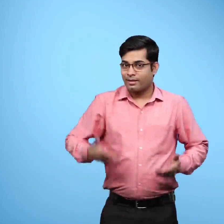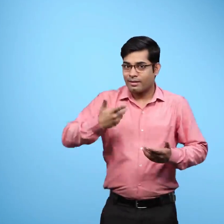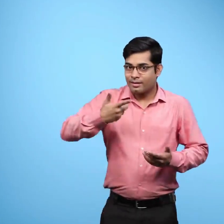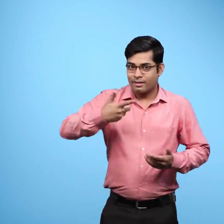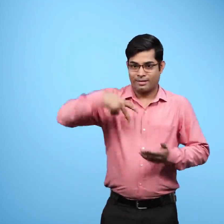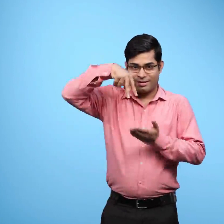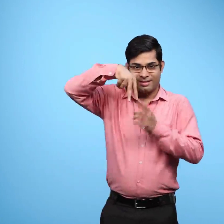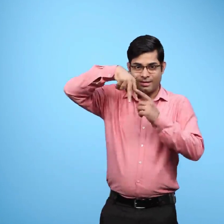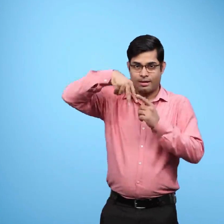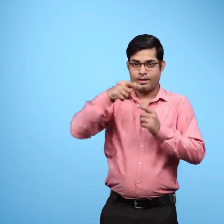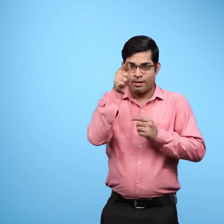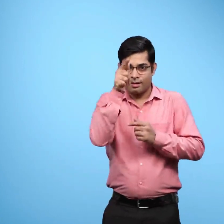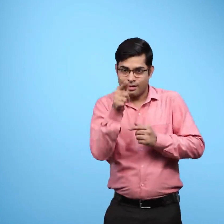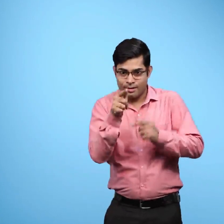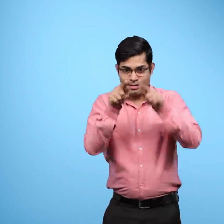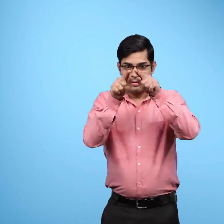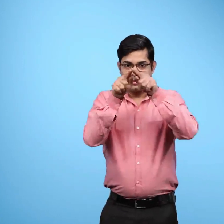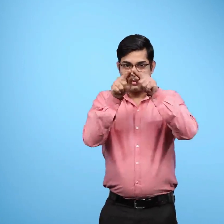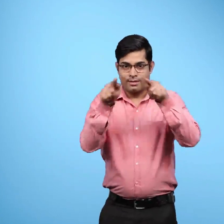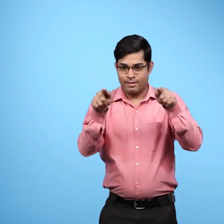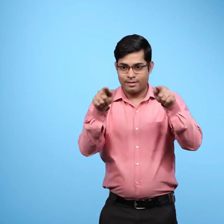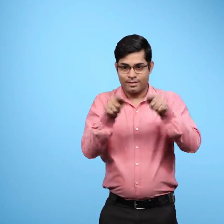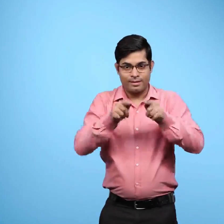And legs are drawn by slanting lines.